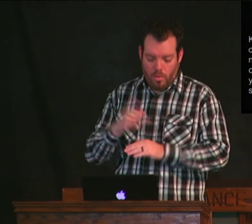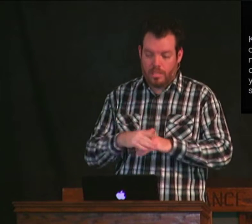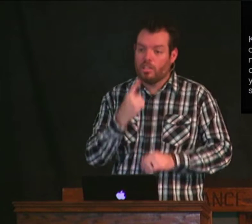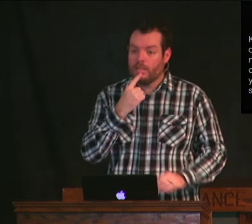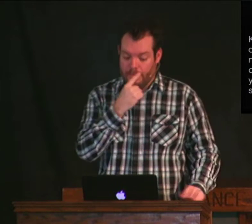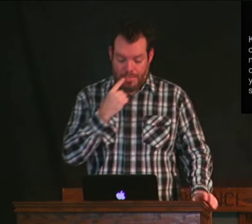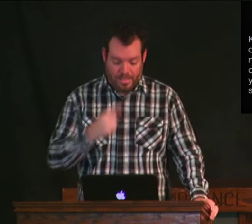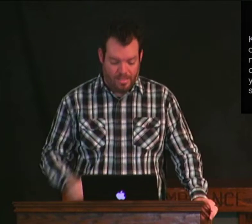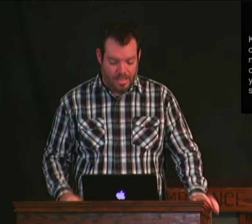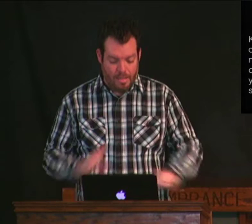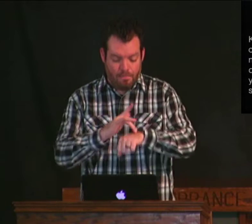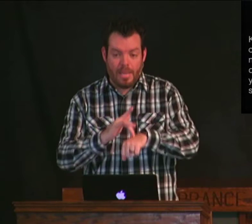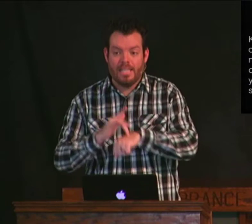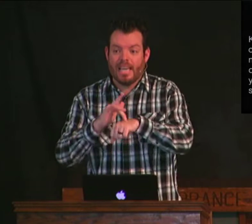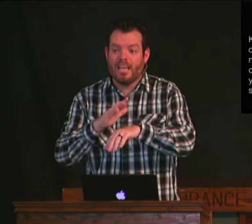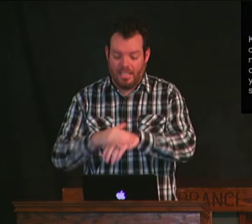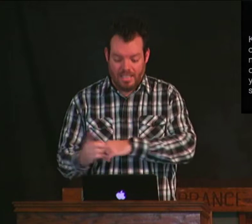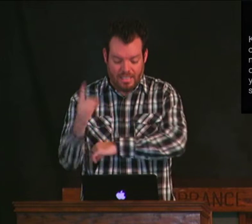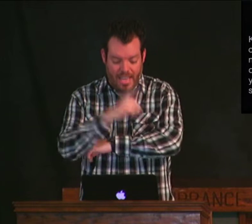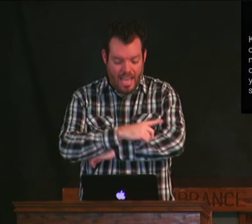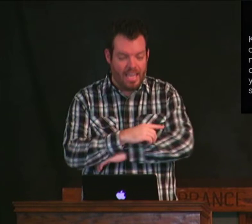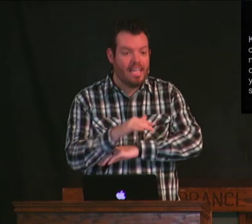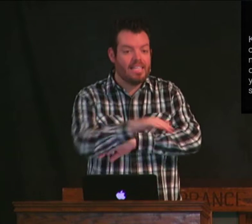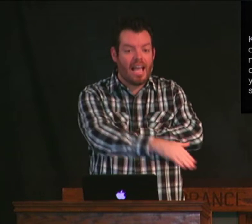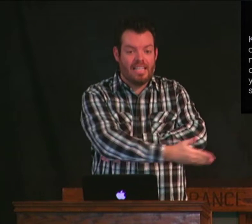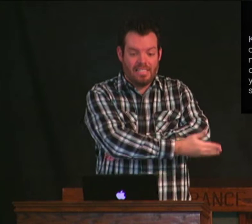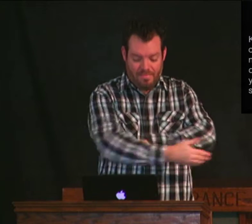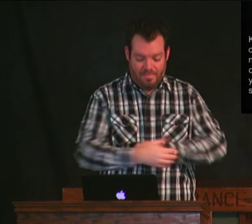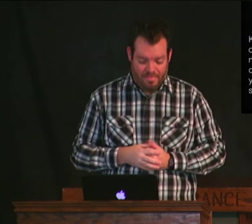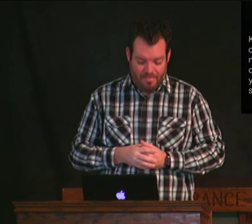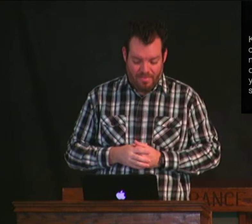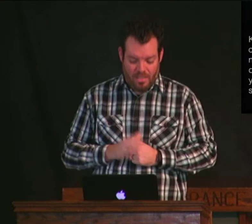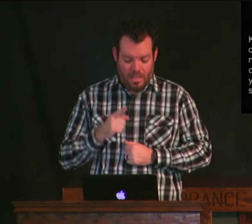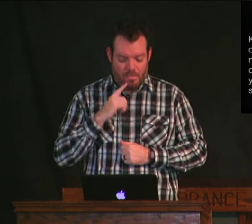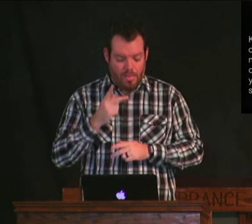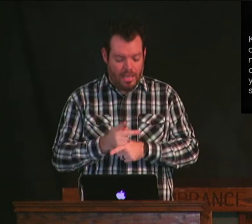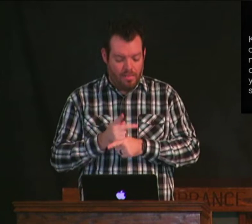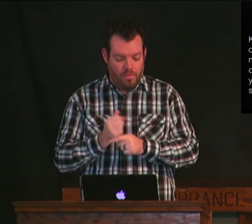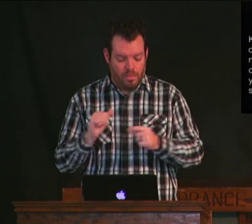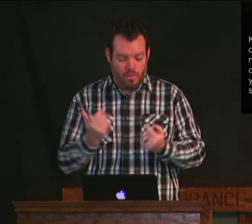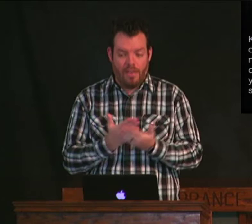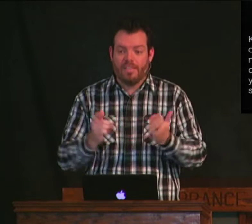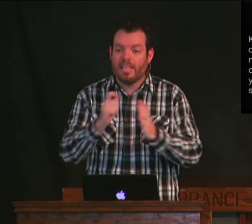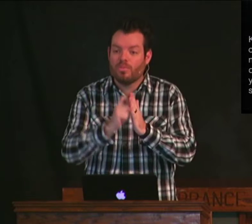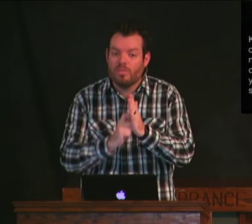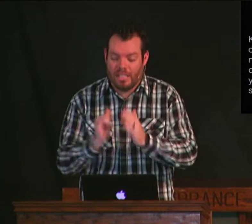on your lips. Meditate on it day and night, so that you may be careful and do everything that's written in